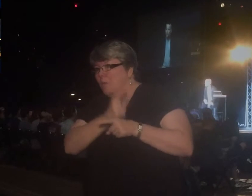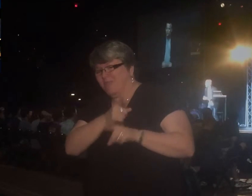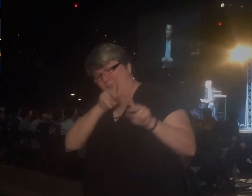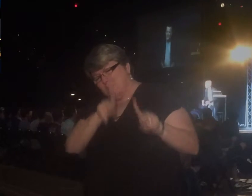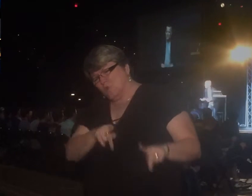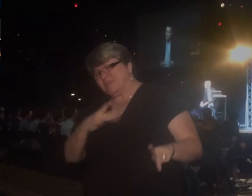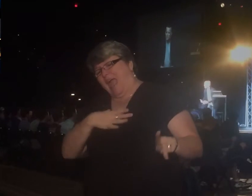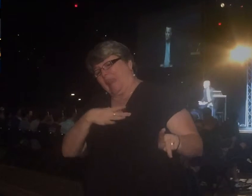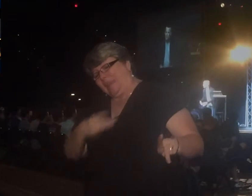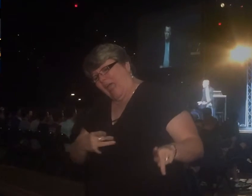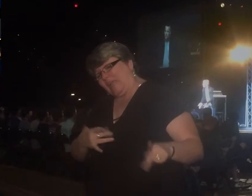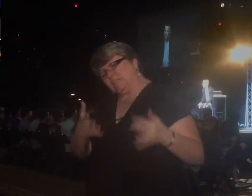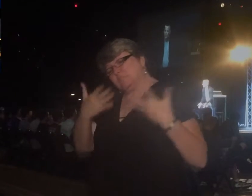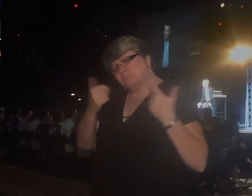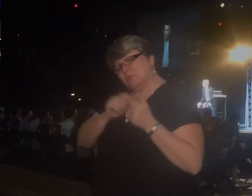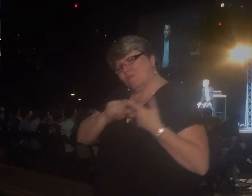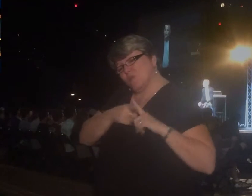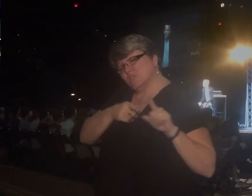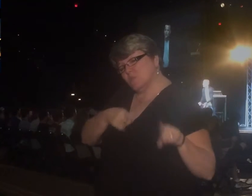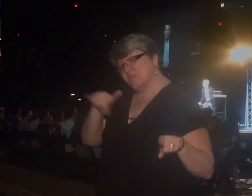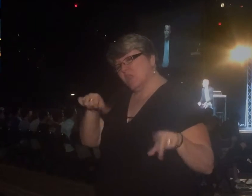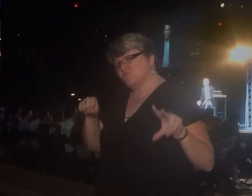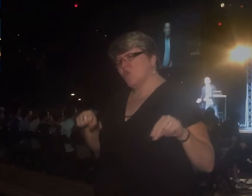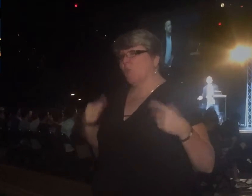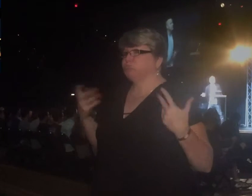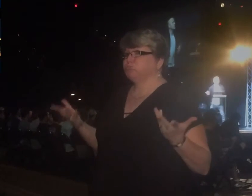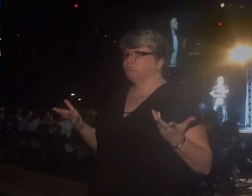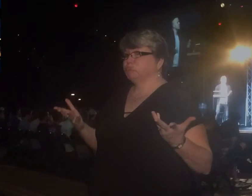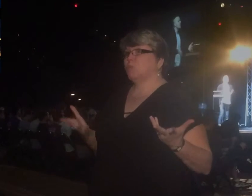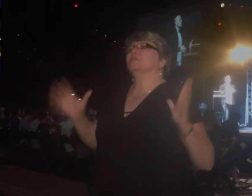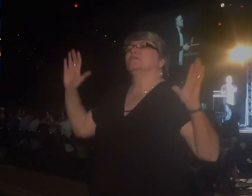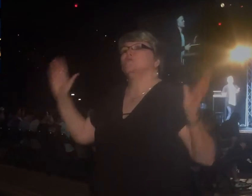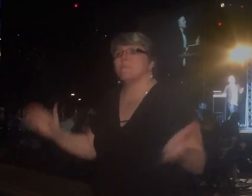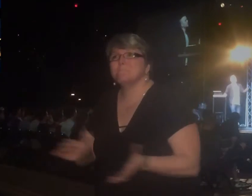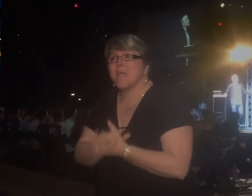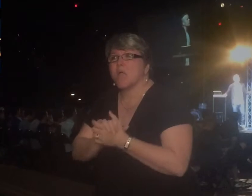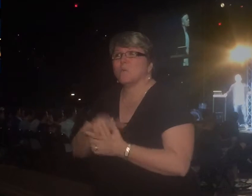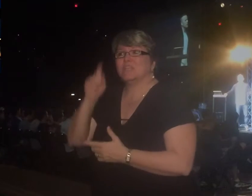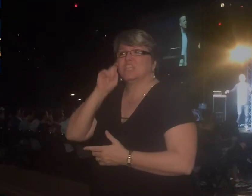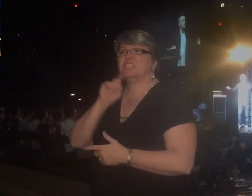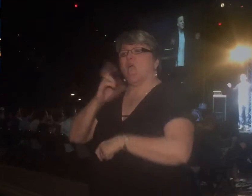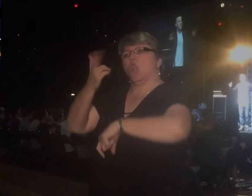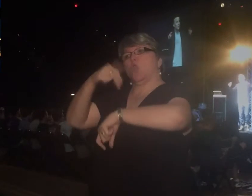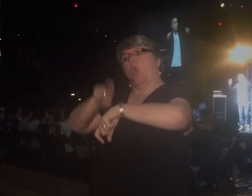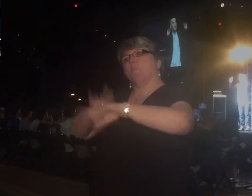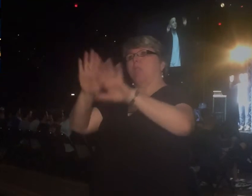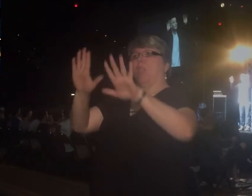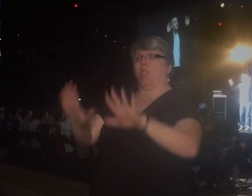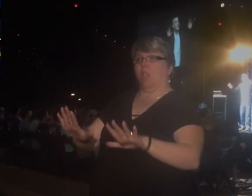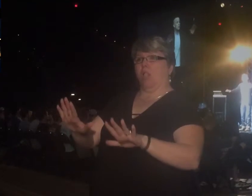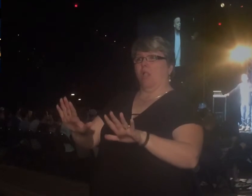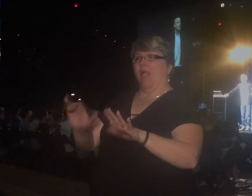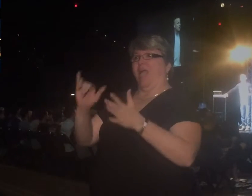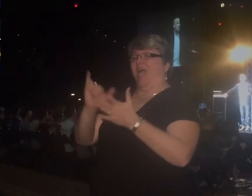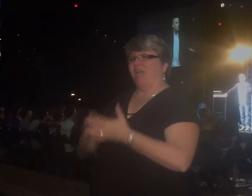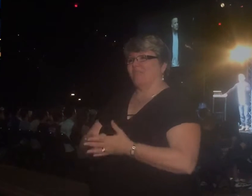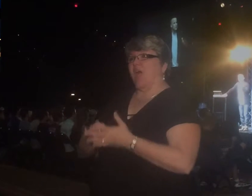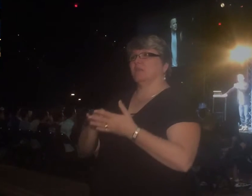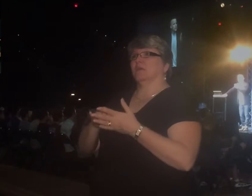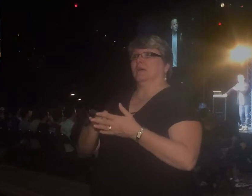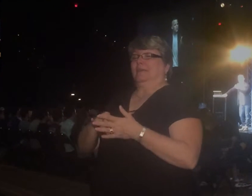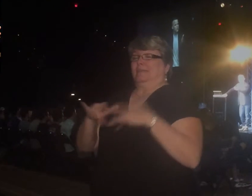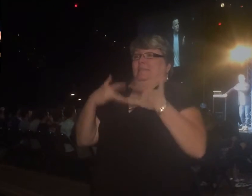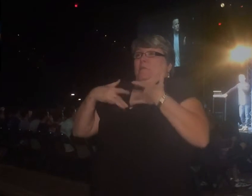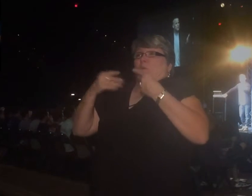evaluate properly whether or not this is a person you like to be friends with. But as you get into marriage and sex is normalized and